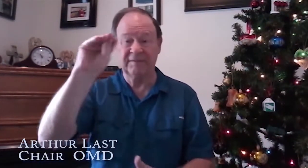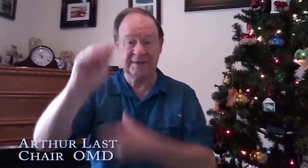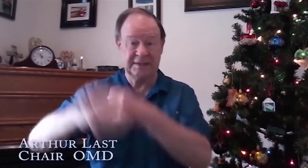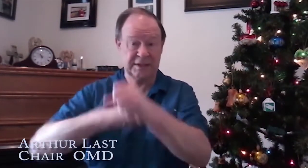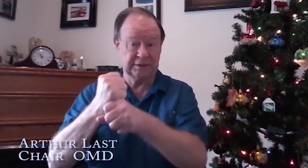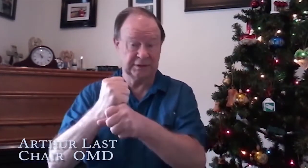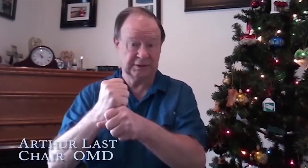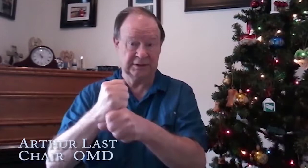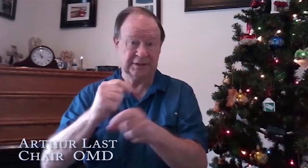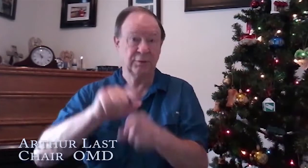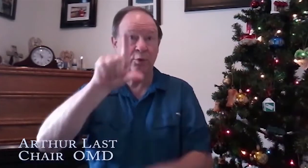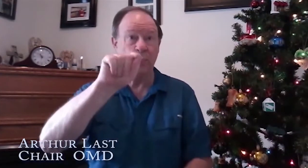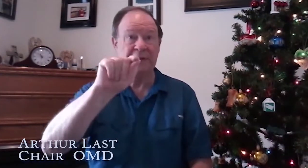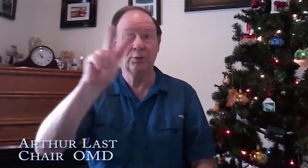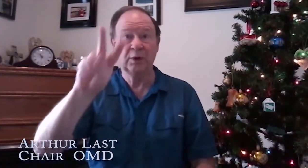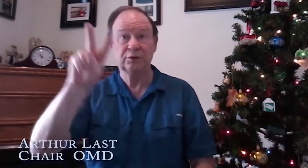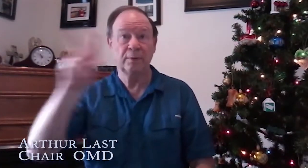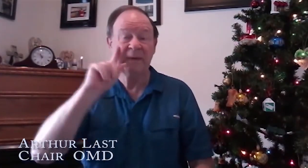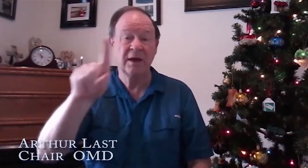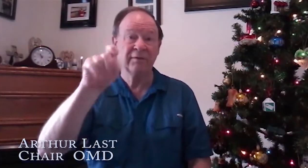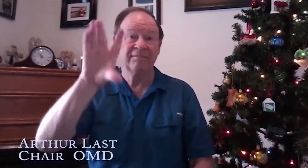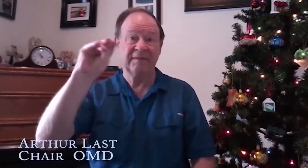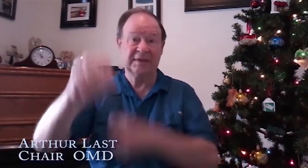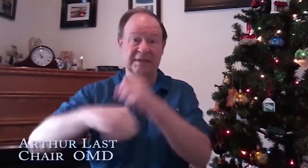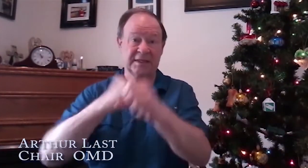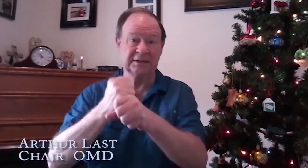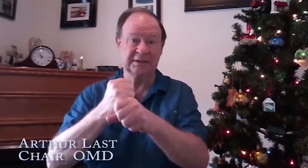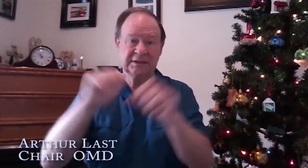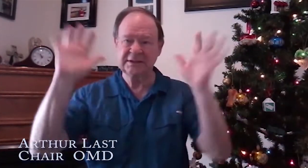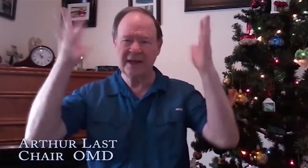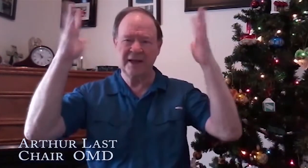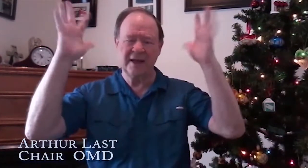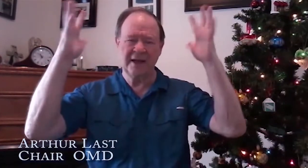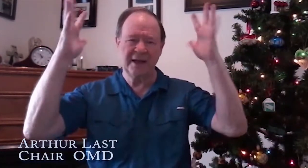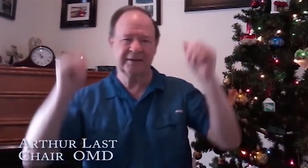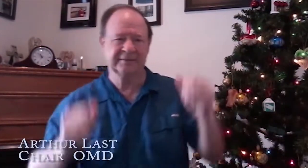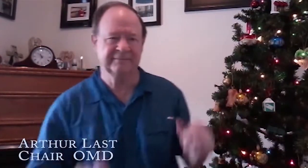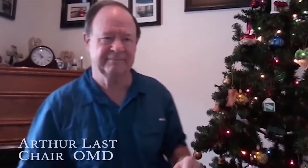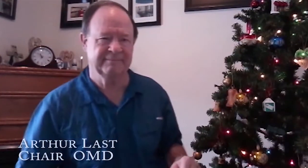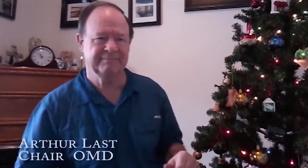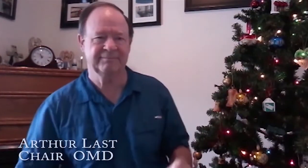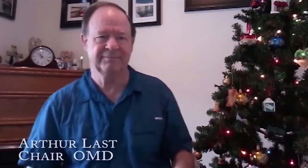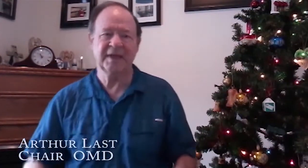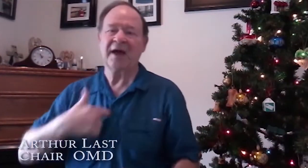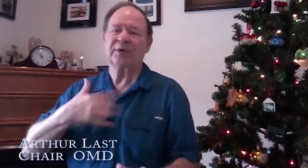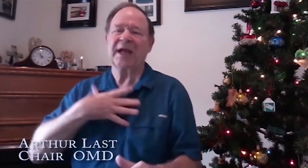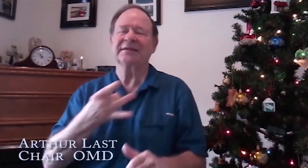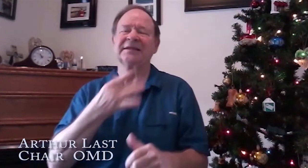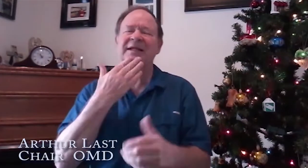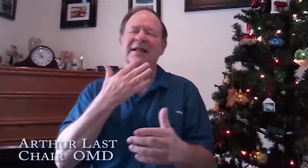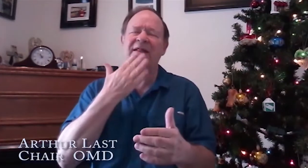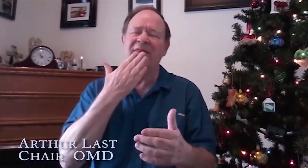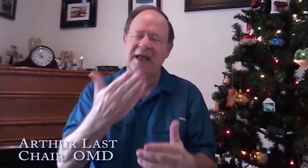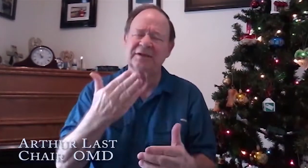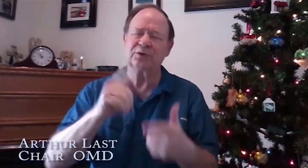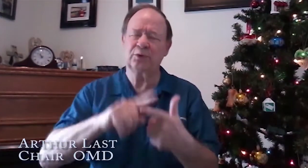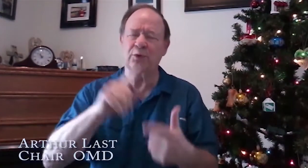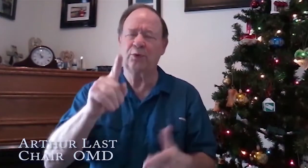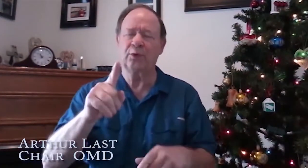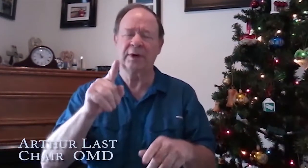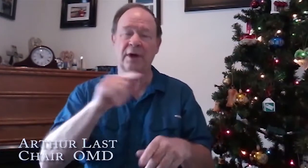The OMD has been around for almost 150 years. In 2022, it'll be 150 years. Yay!